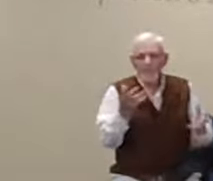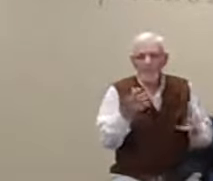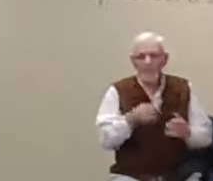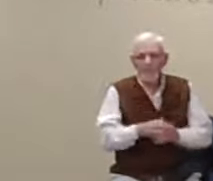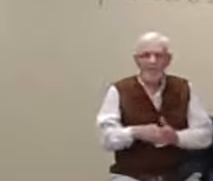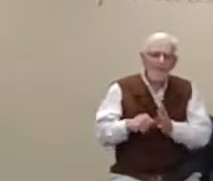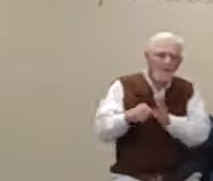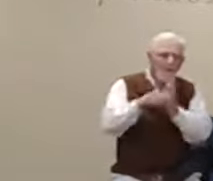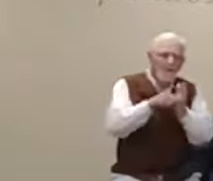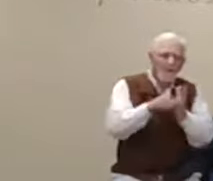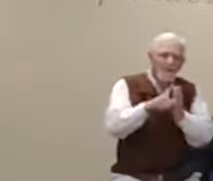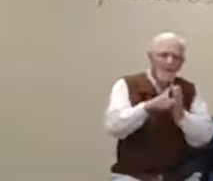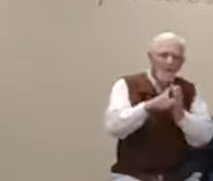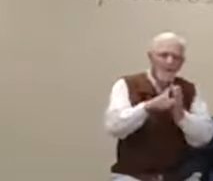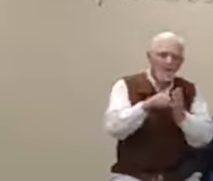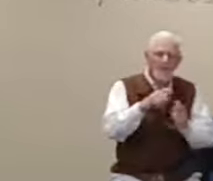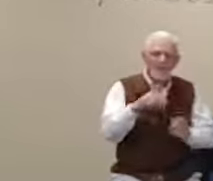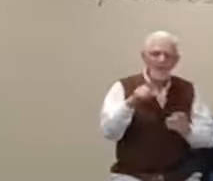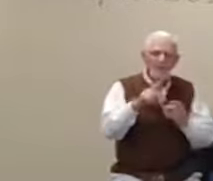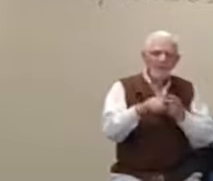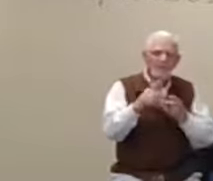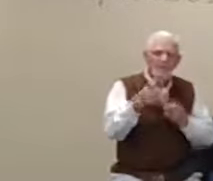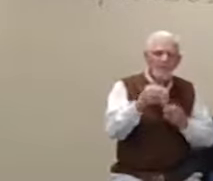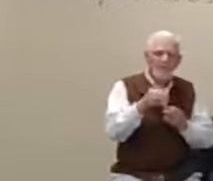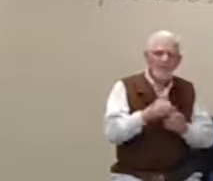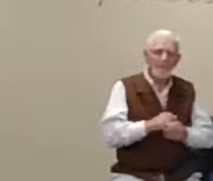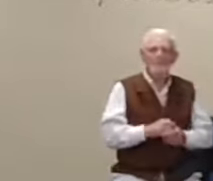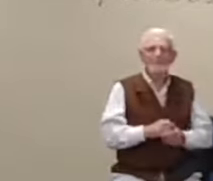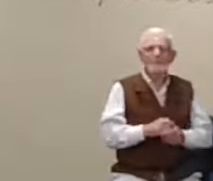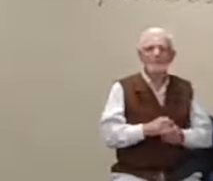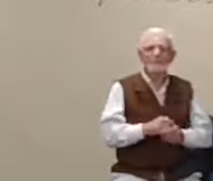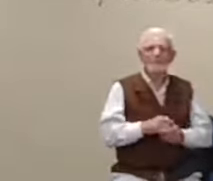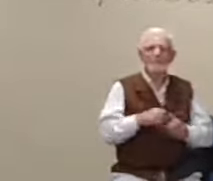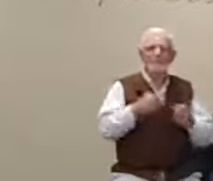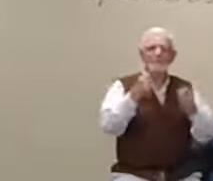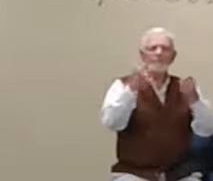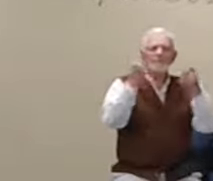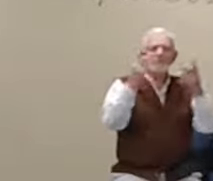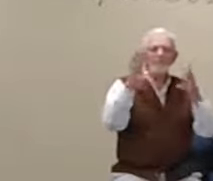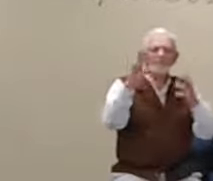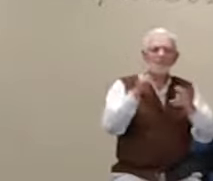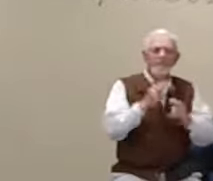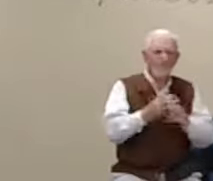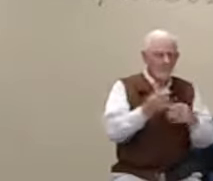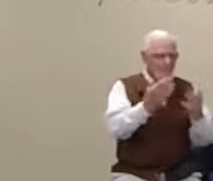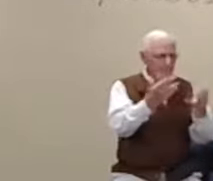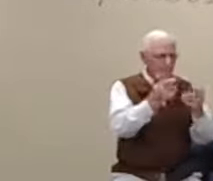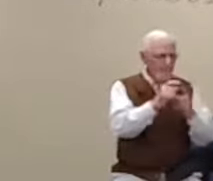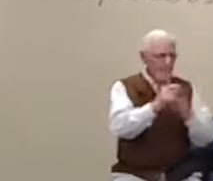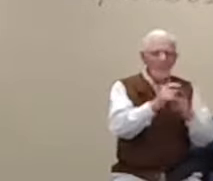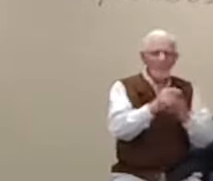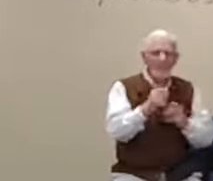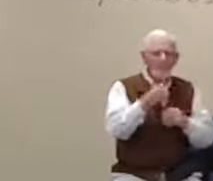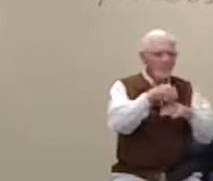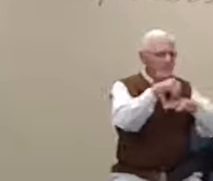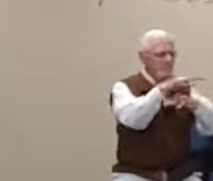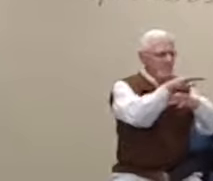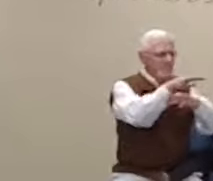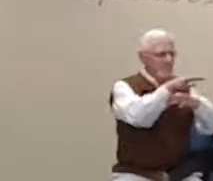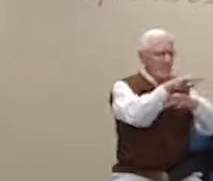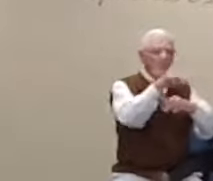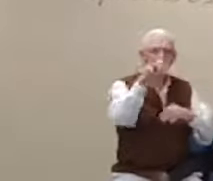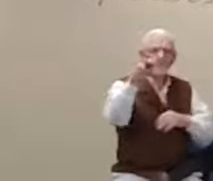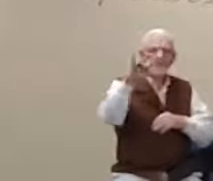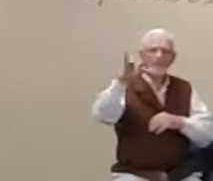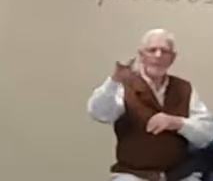manifested the Lord to them. He declared his name to them, gave them his words, and then he sent them out. That's missions